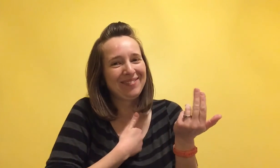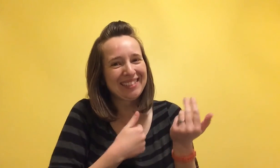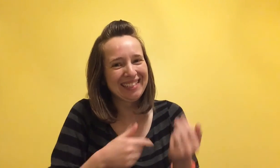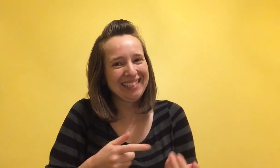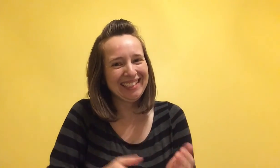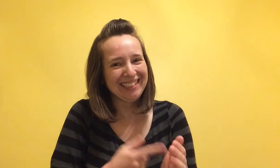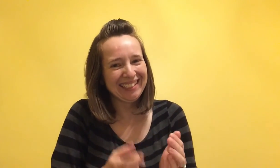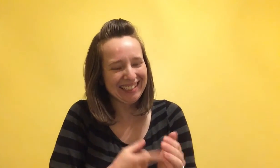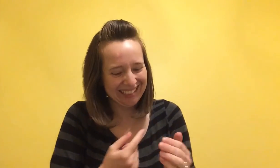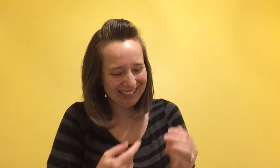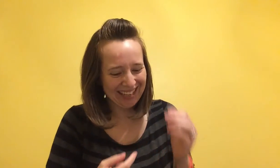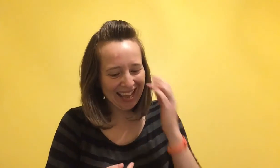sometimes.